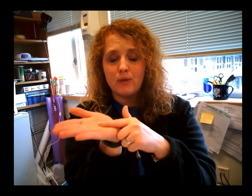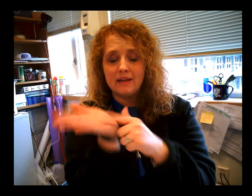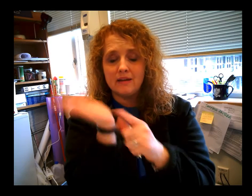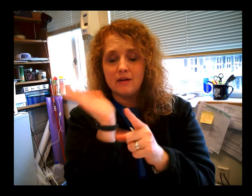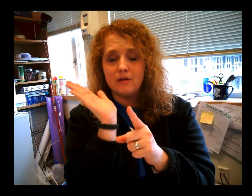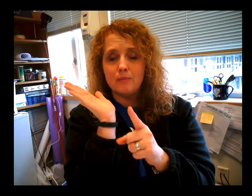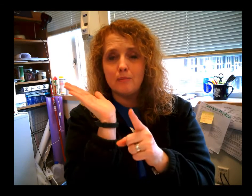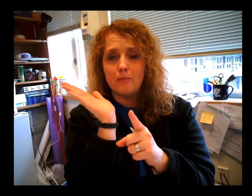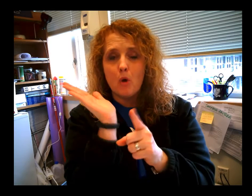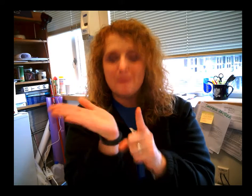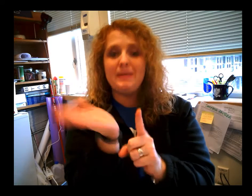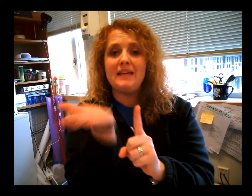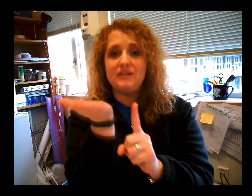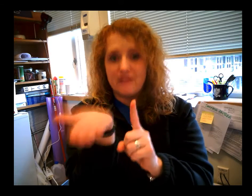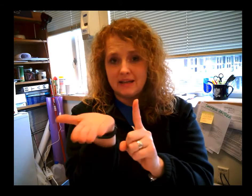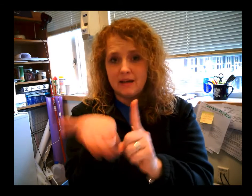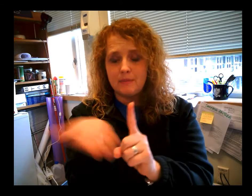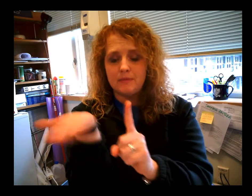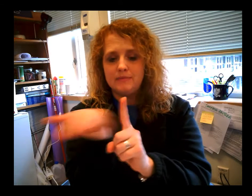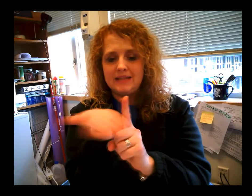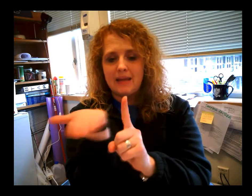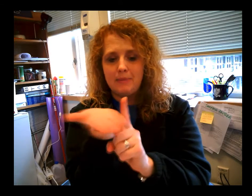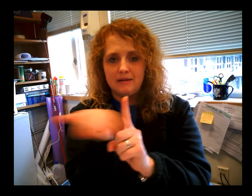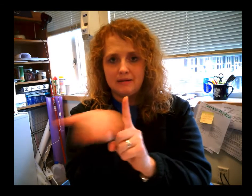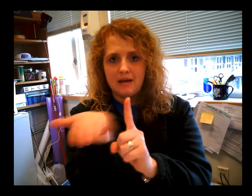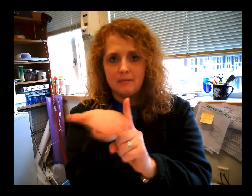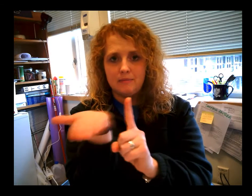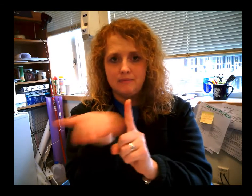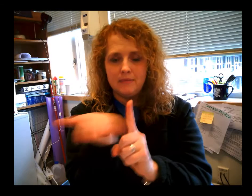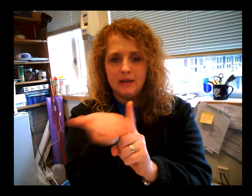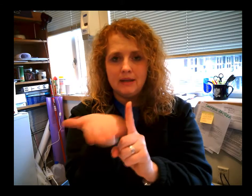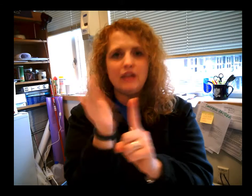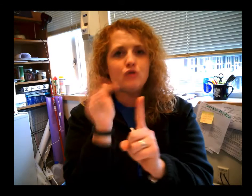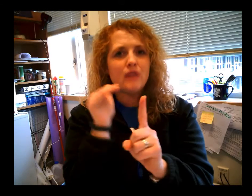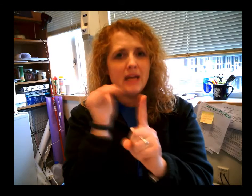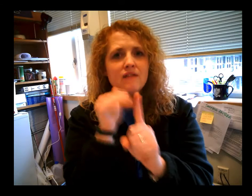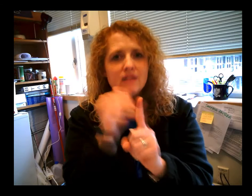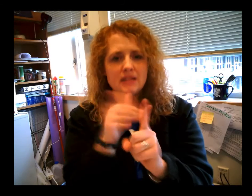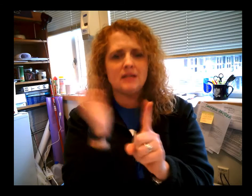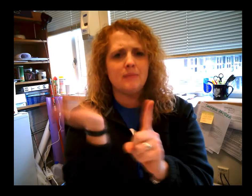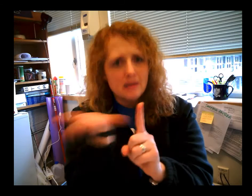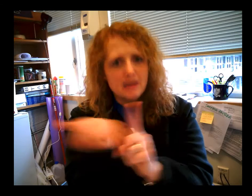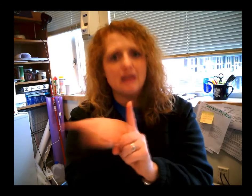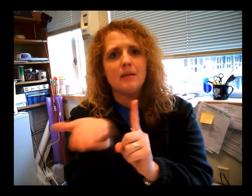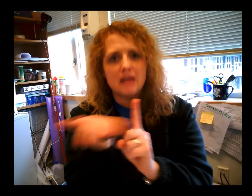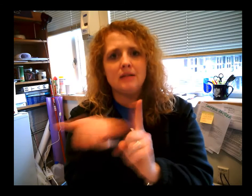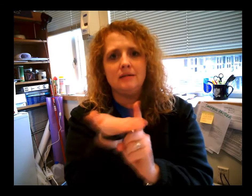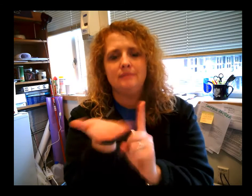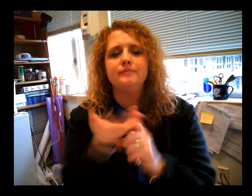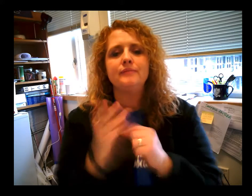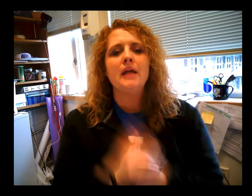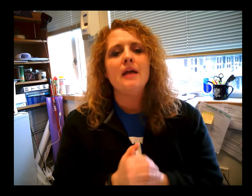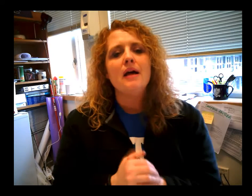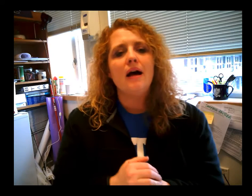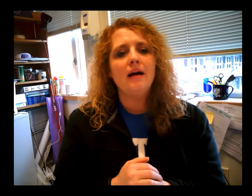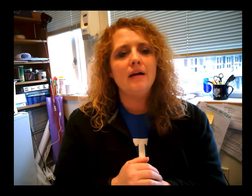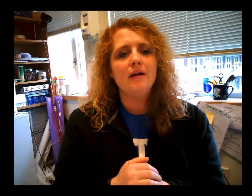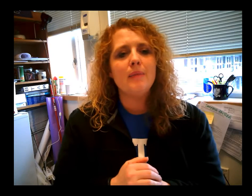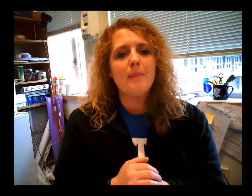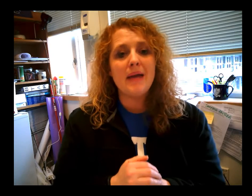Right, the open B is facing up, tapping up, like you're trying to convince something. Come on, come on. Pay